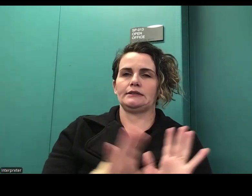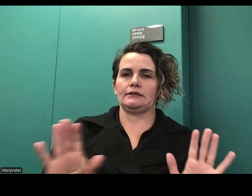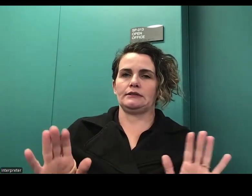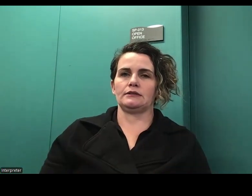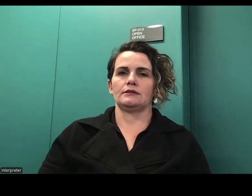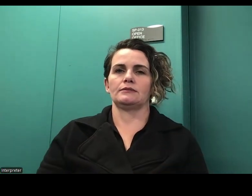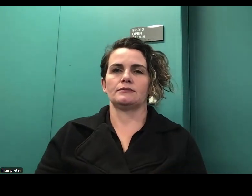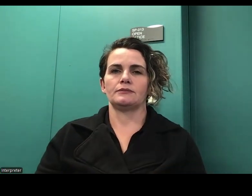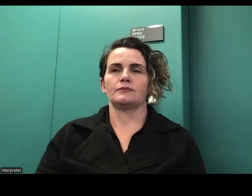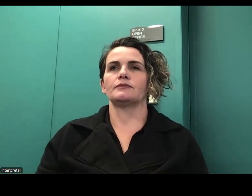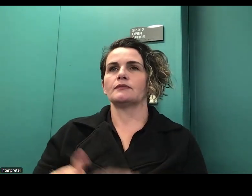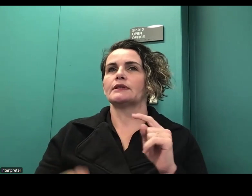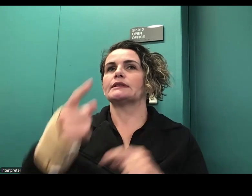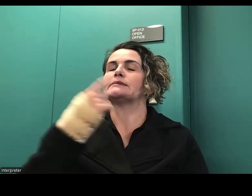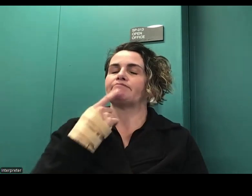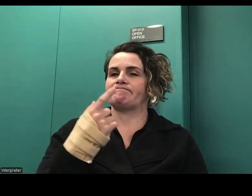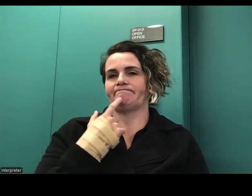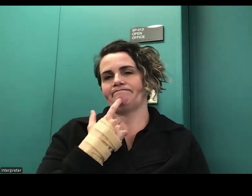So we can't say that